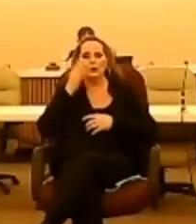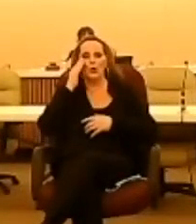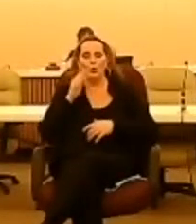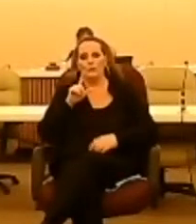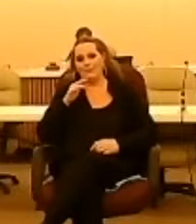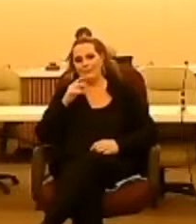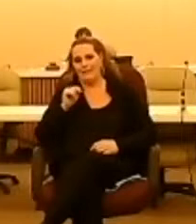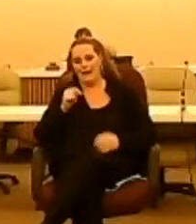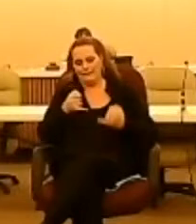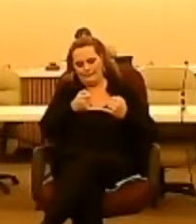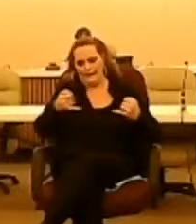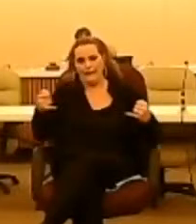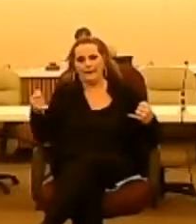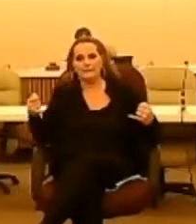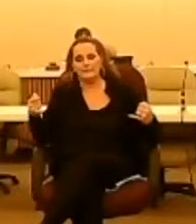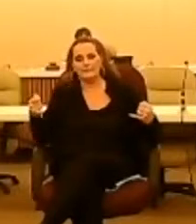in.